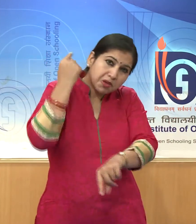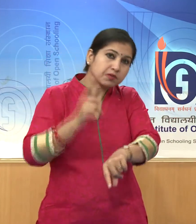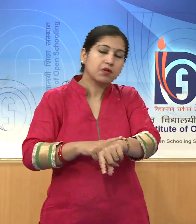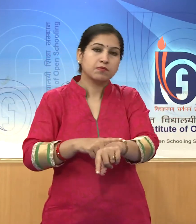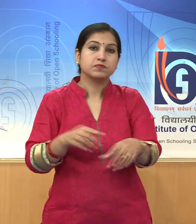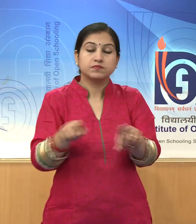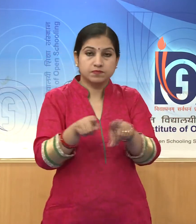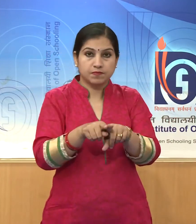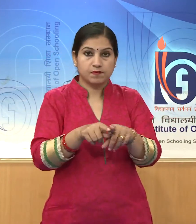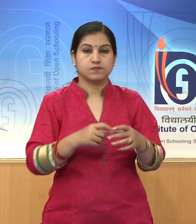intaglio,